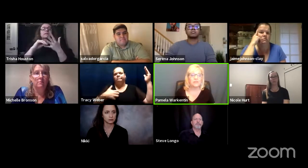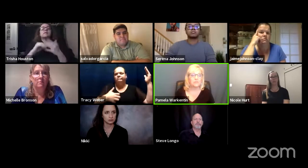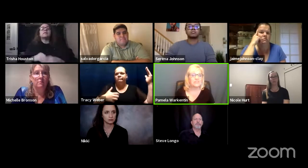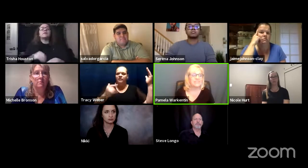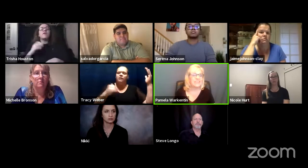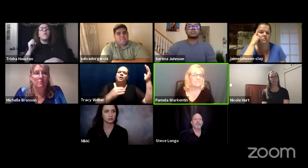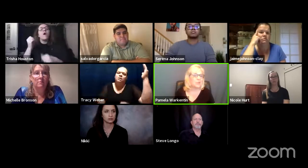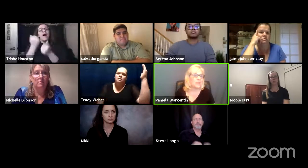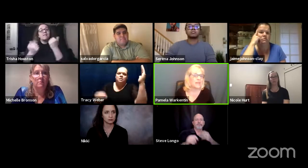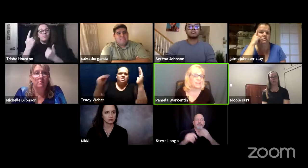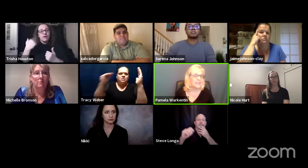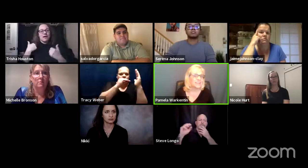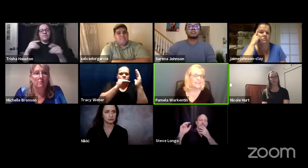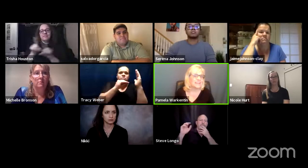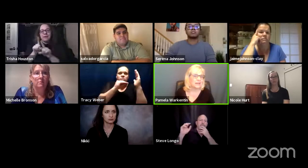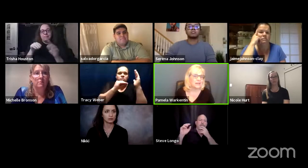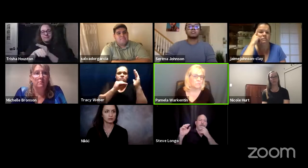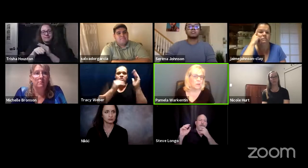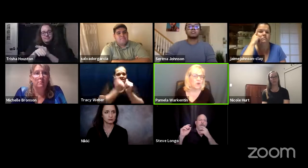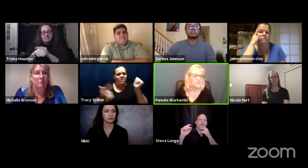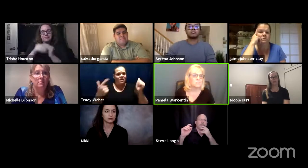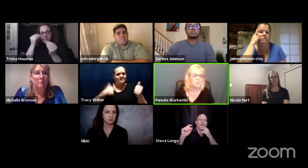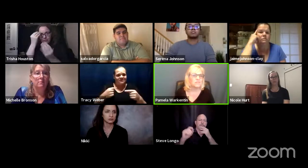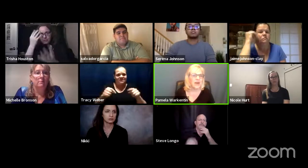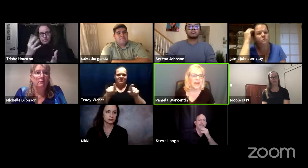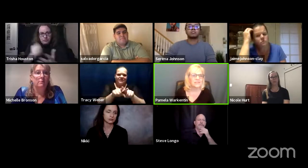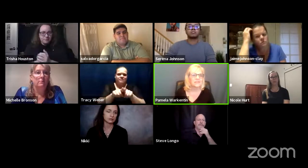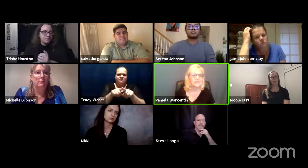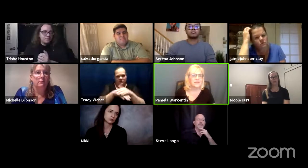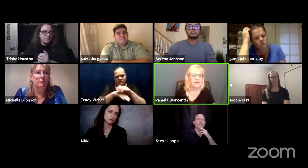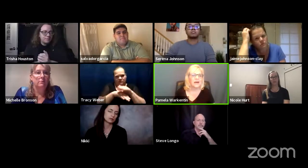dues is at the very end in the addendum. We want to move that